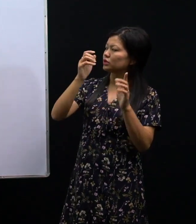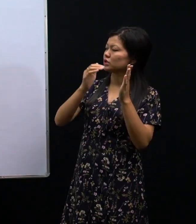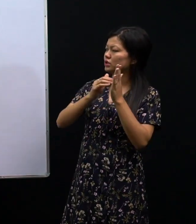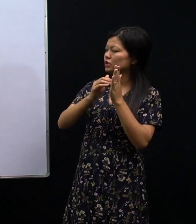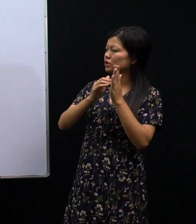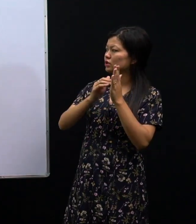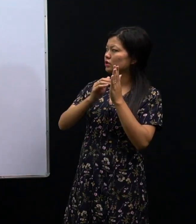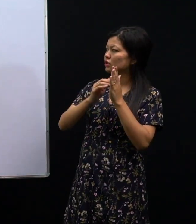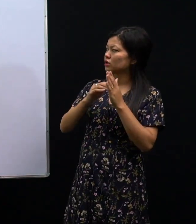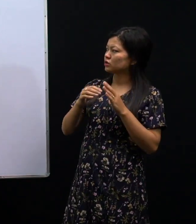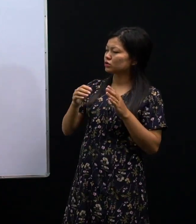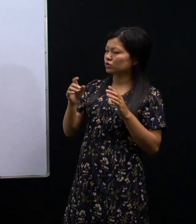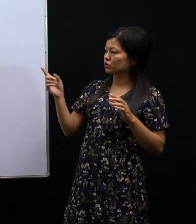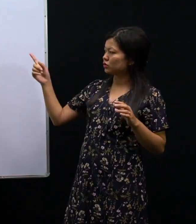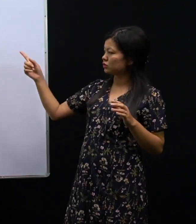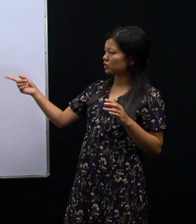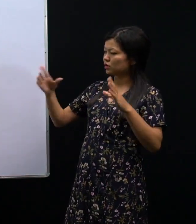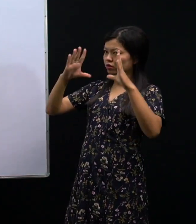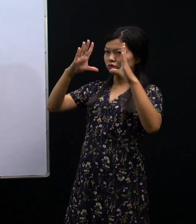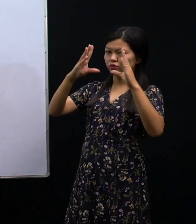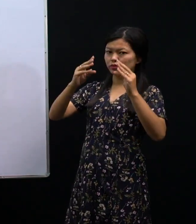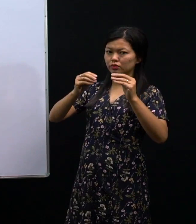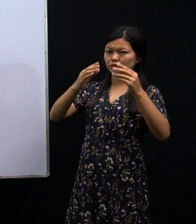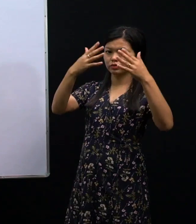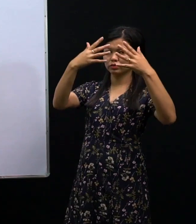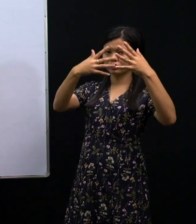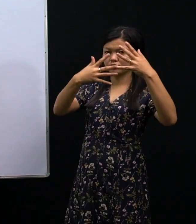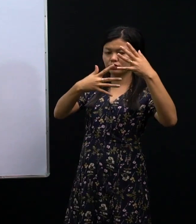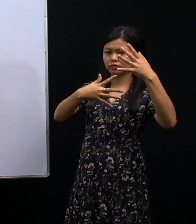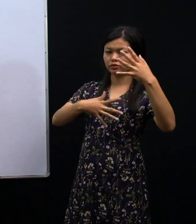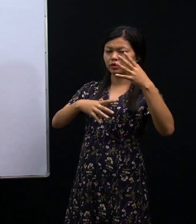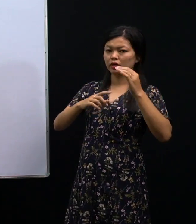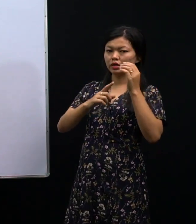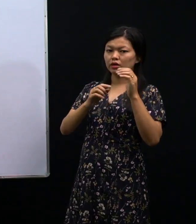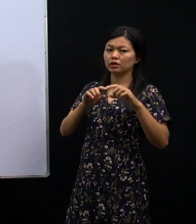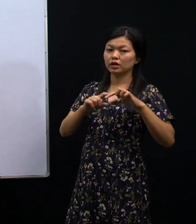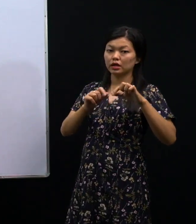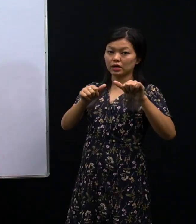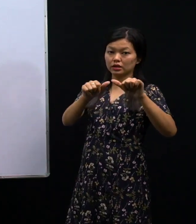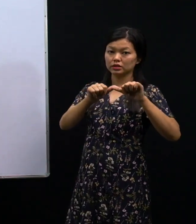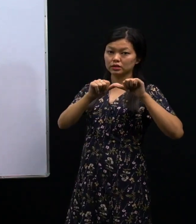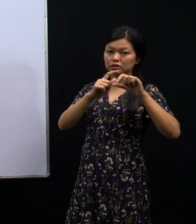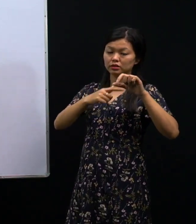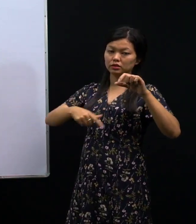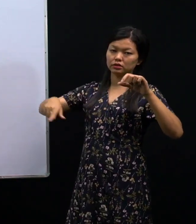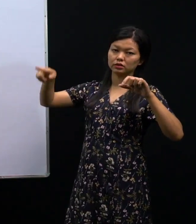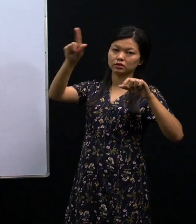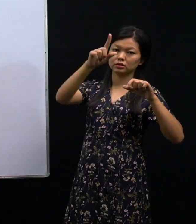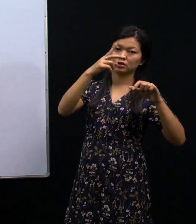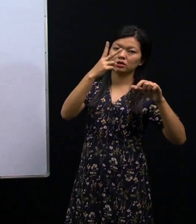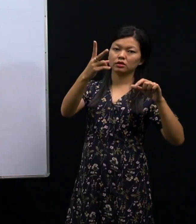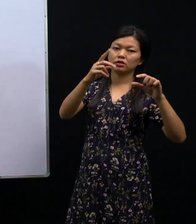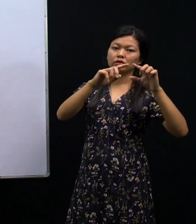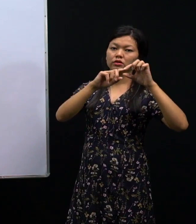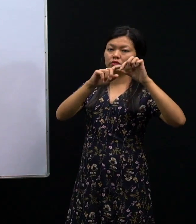product terms. Which 2 product terms is negative? Which 2 product term is negative? See, this